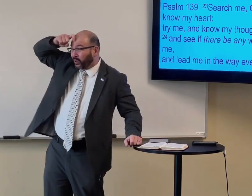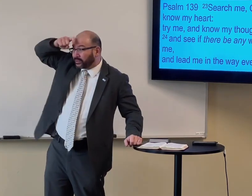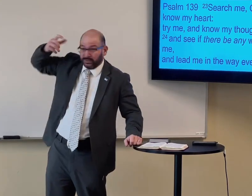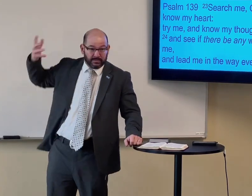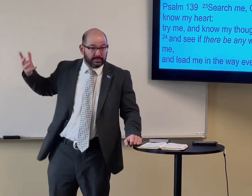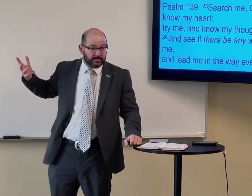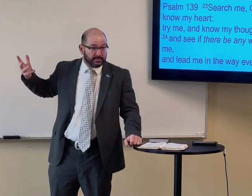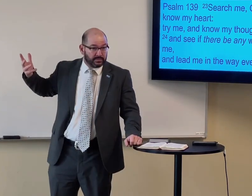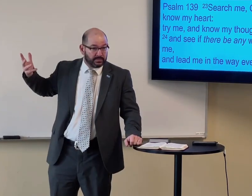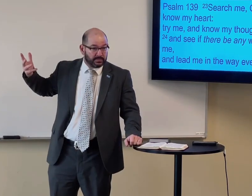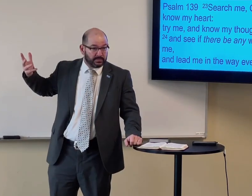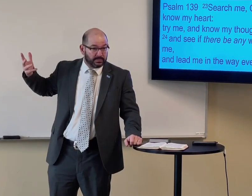That's wisdom.